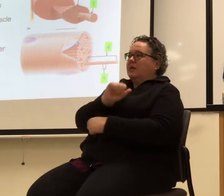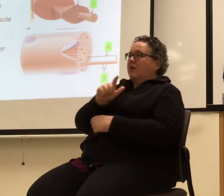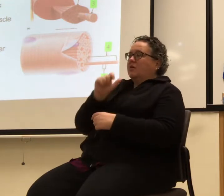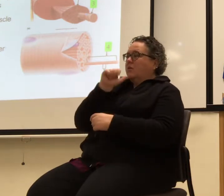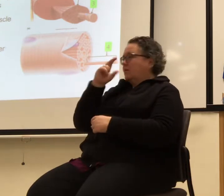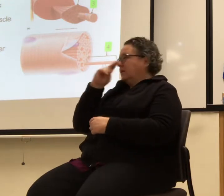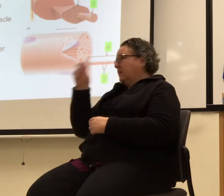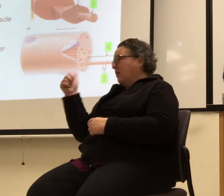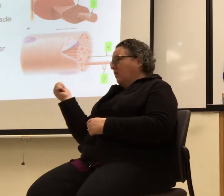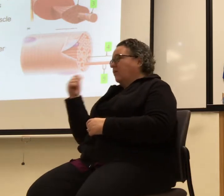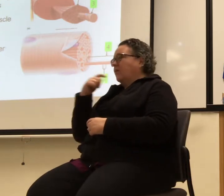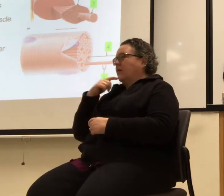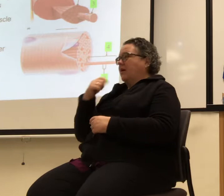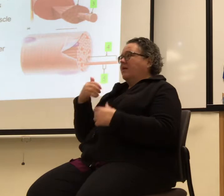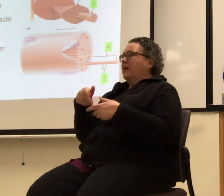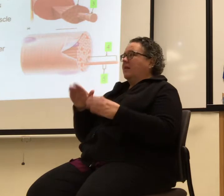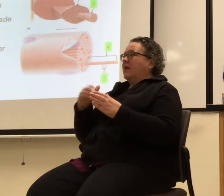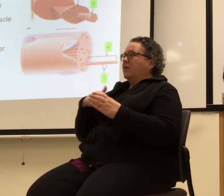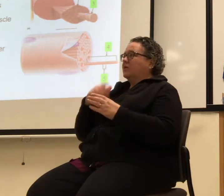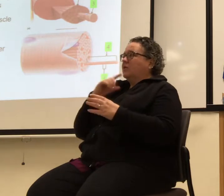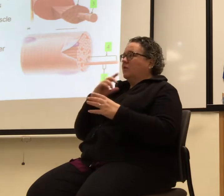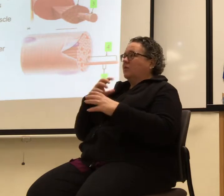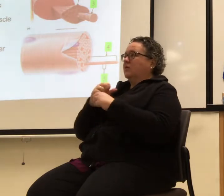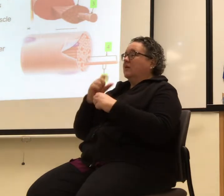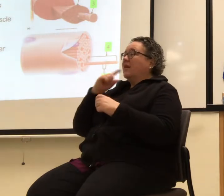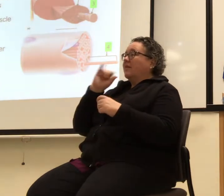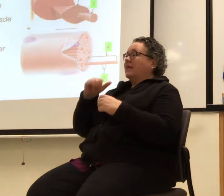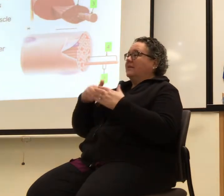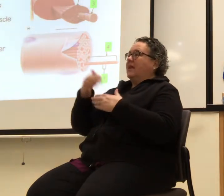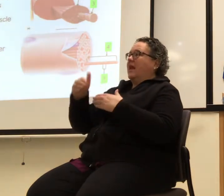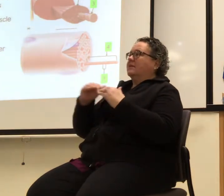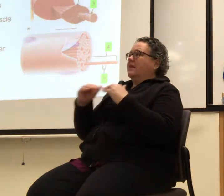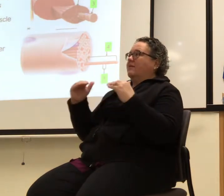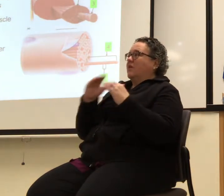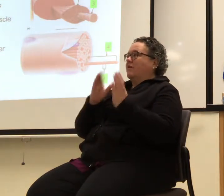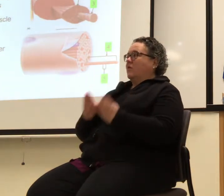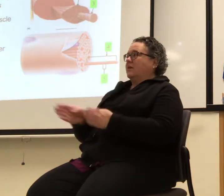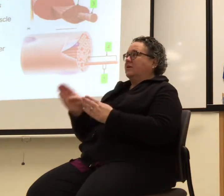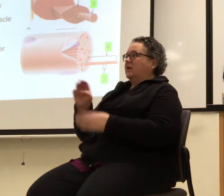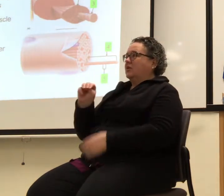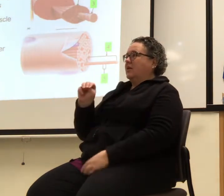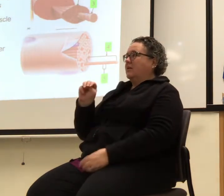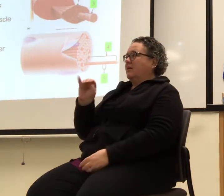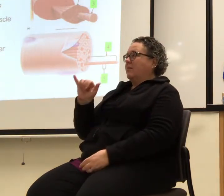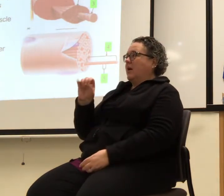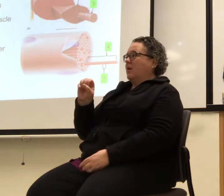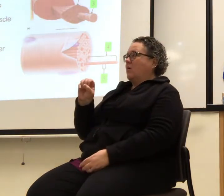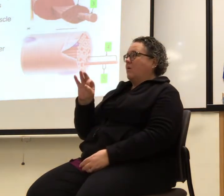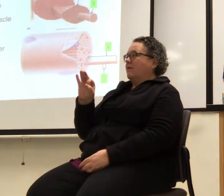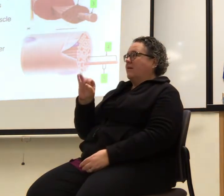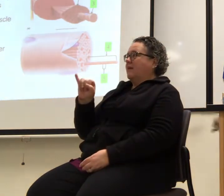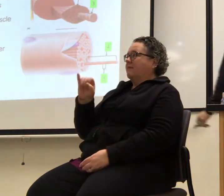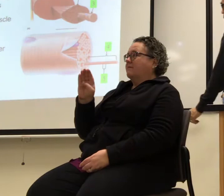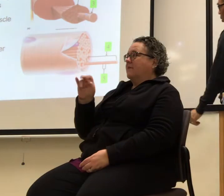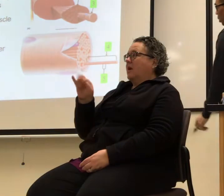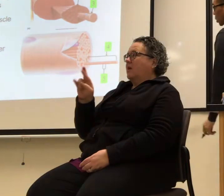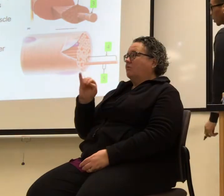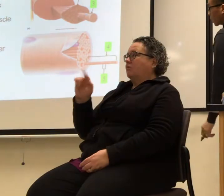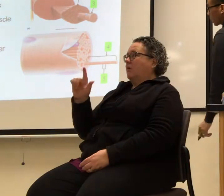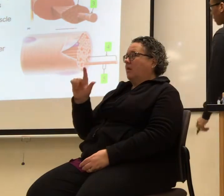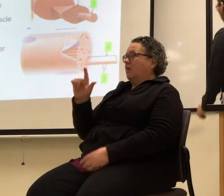contractile proteins. So that's the next level of organization, the myofibril in the muscle